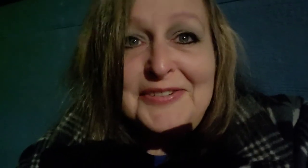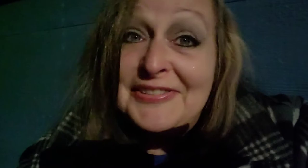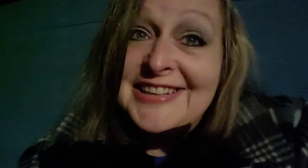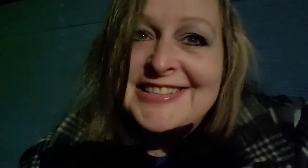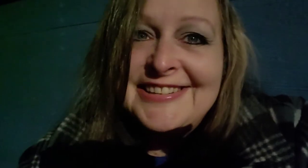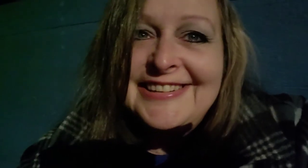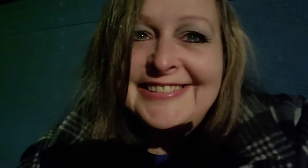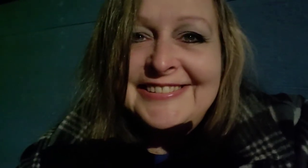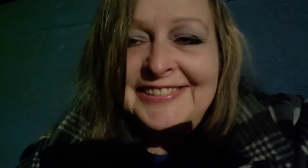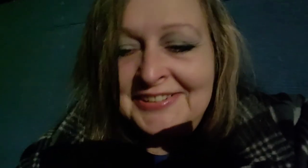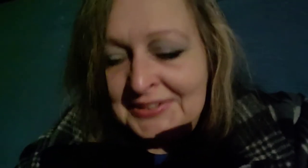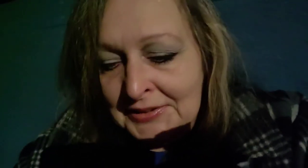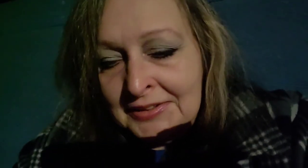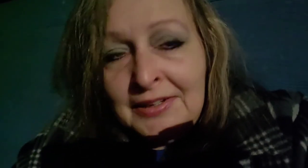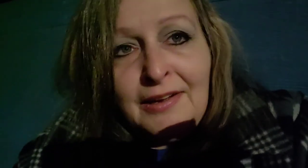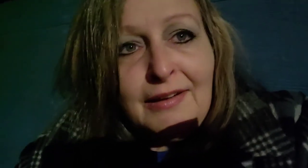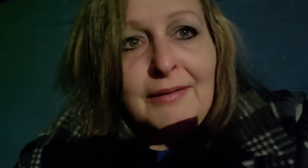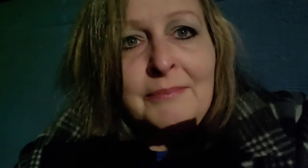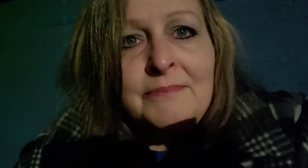Another self-isolator,